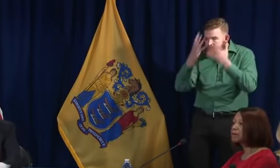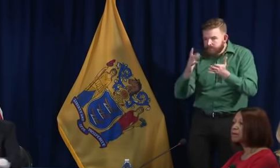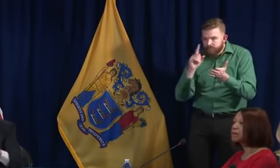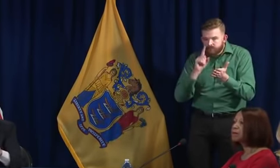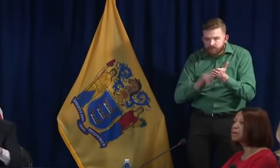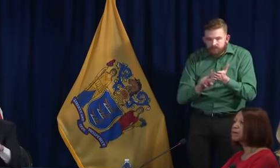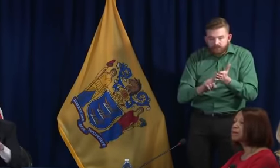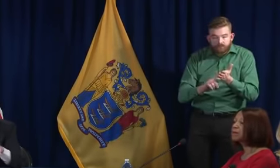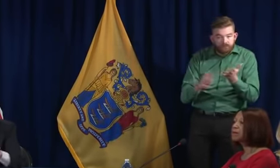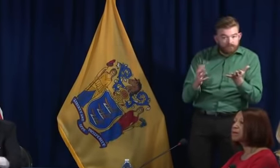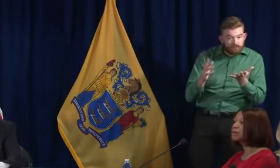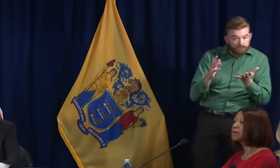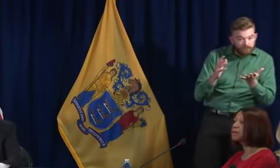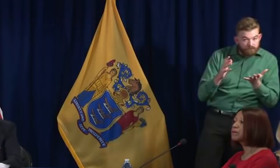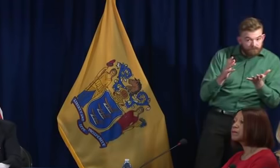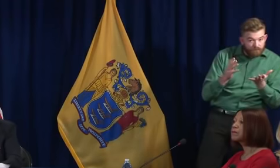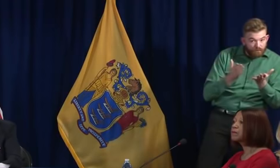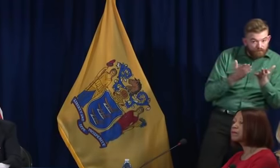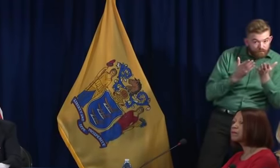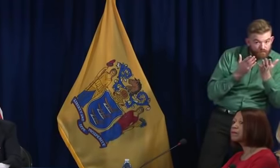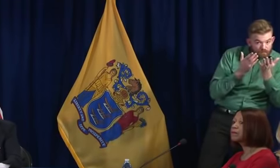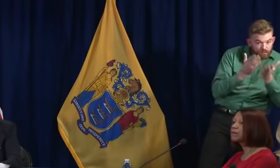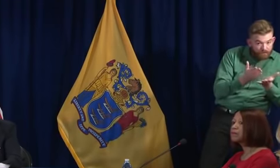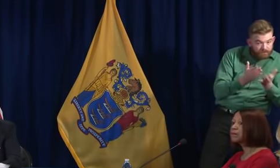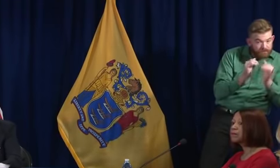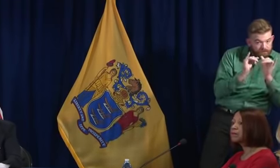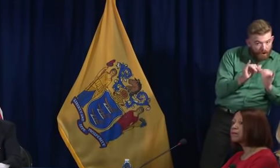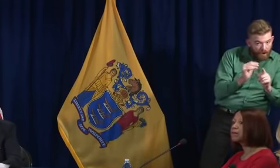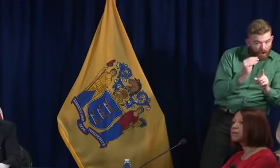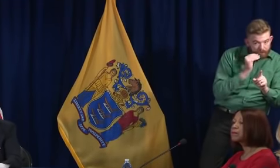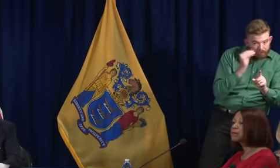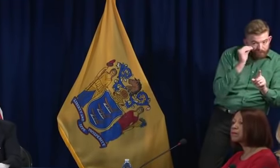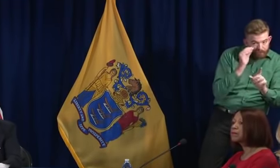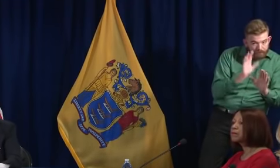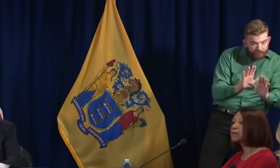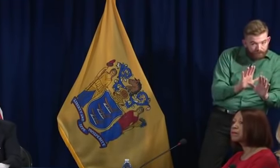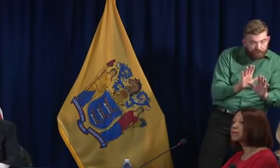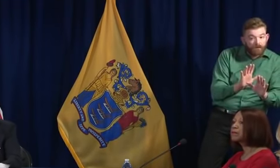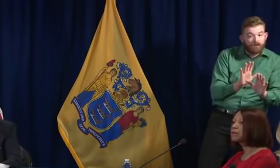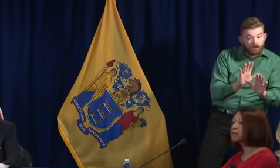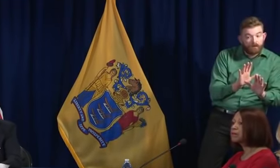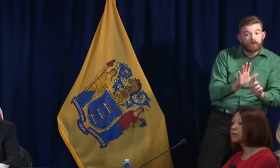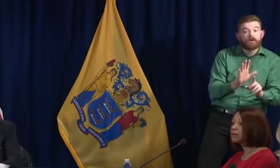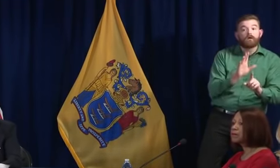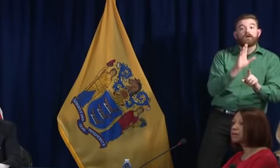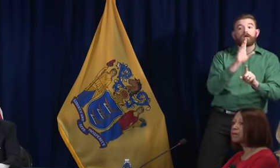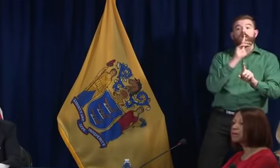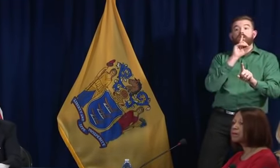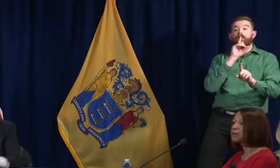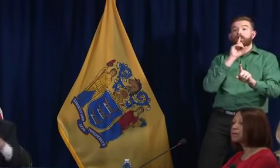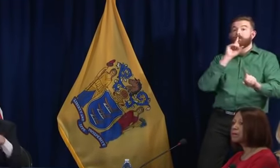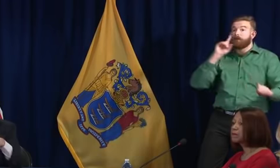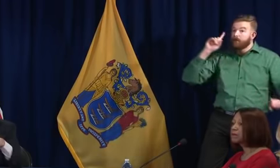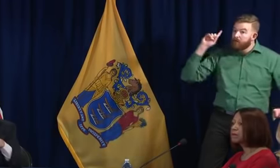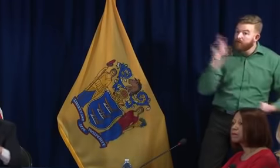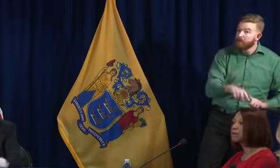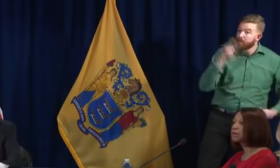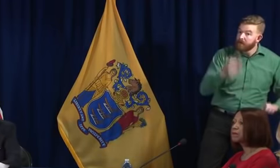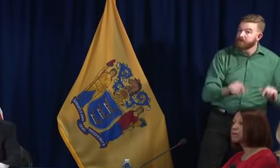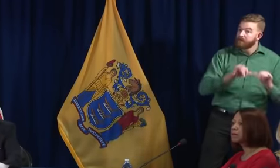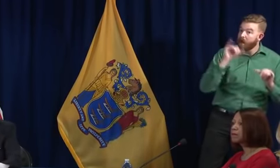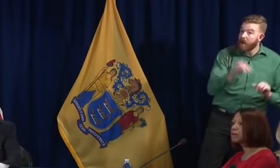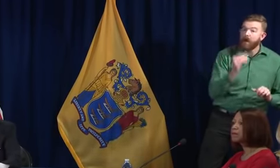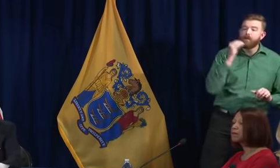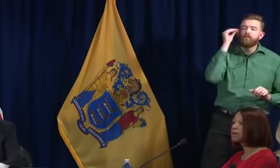other local or county executive orders, we'll take them as they come. But at the end of the day, again, I want to be unequivocal. The buck stops with